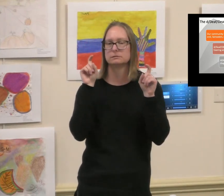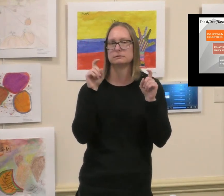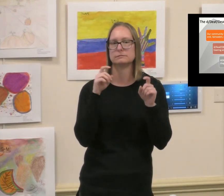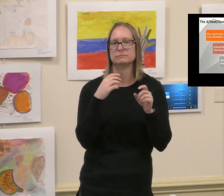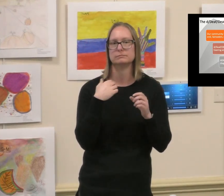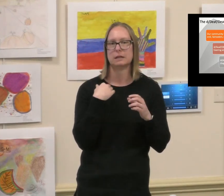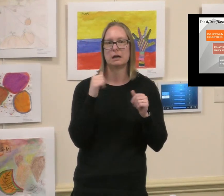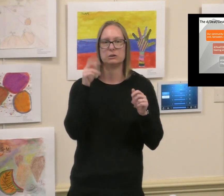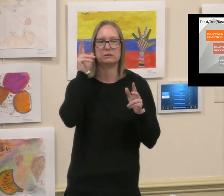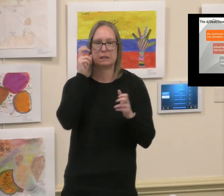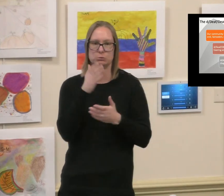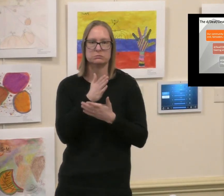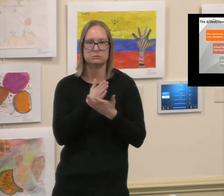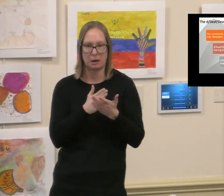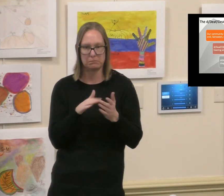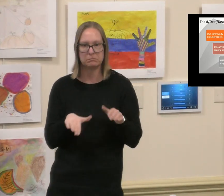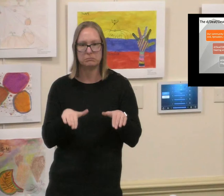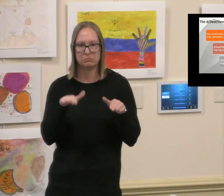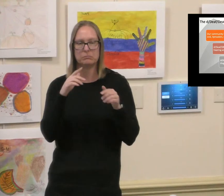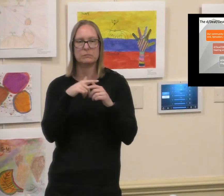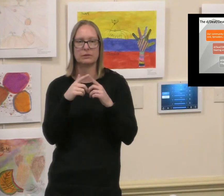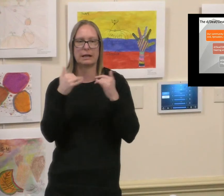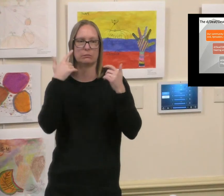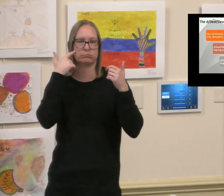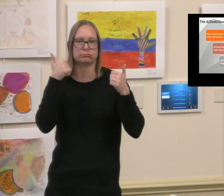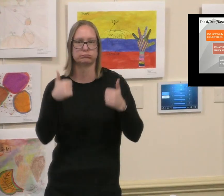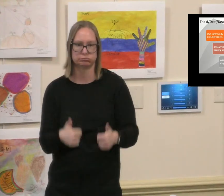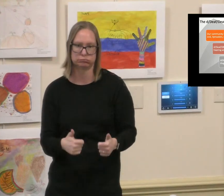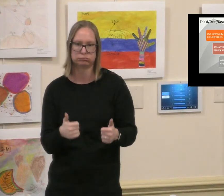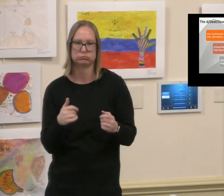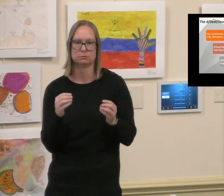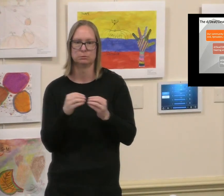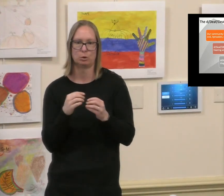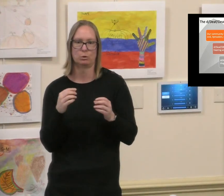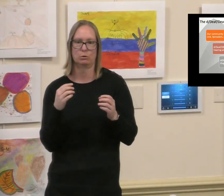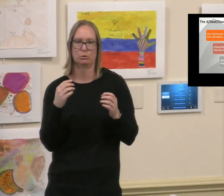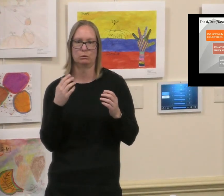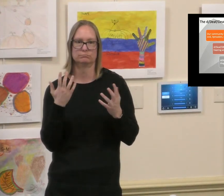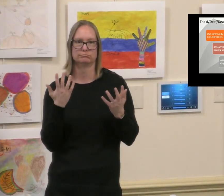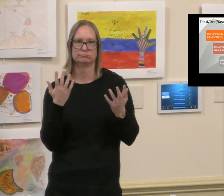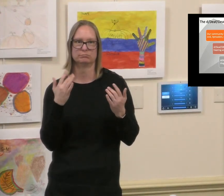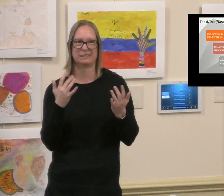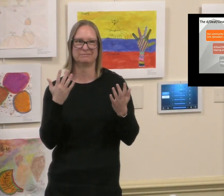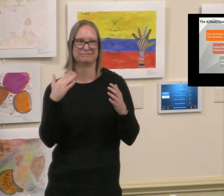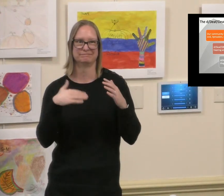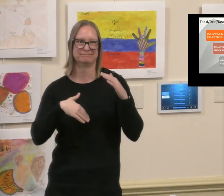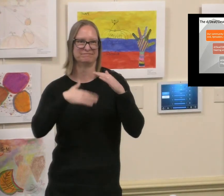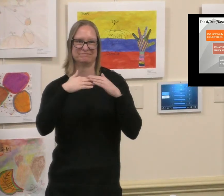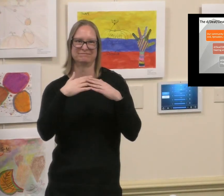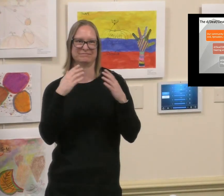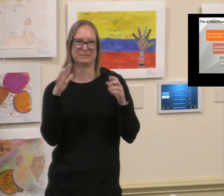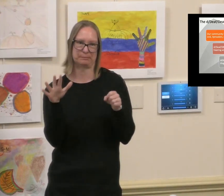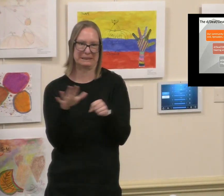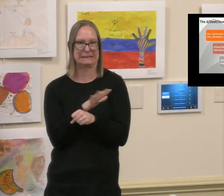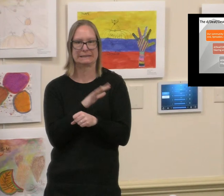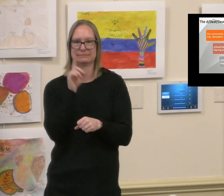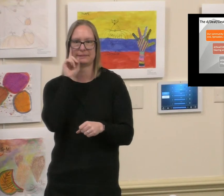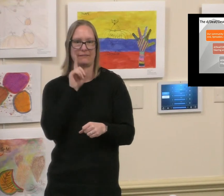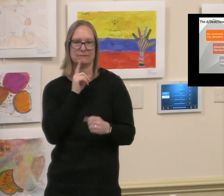hearing aids. And I could hear some a little bit, but over time, my hearing levels went down until